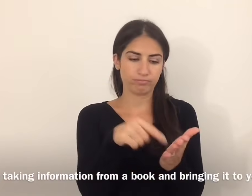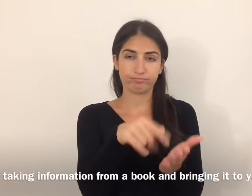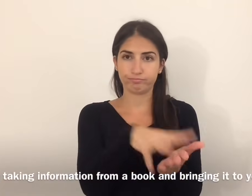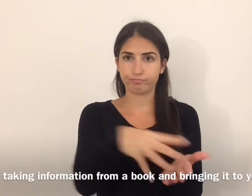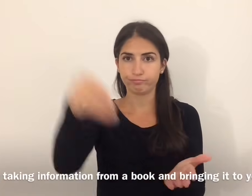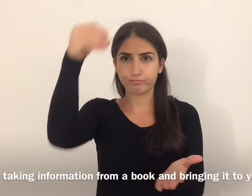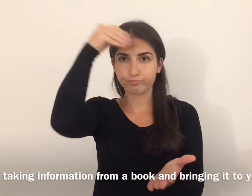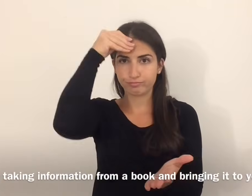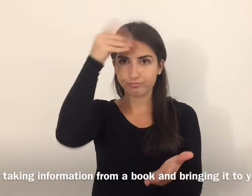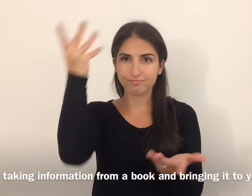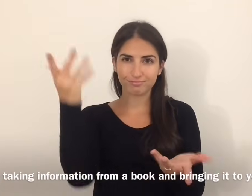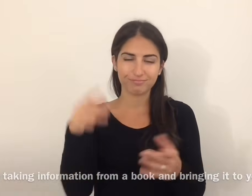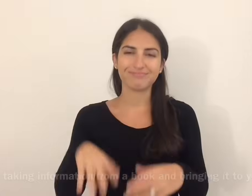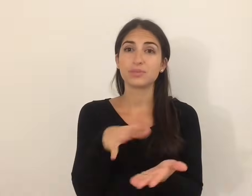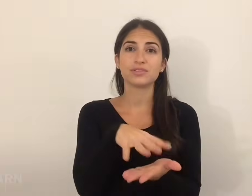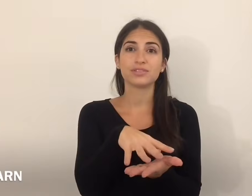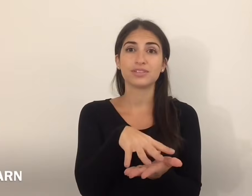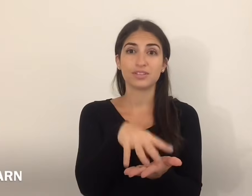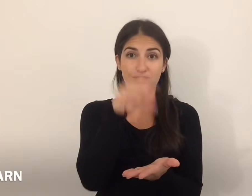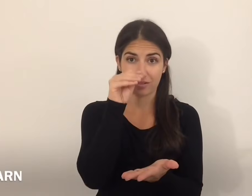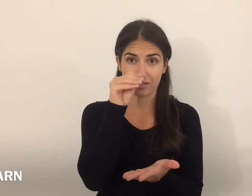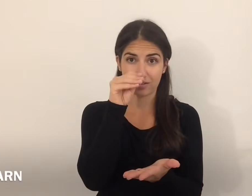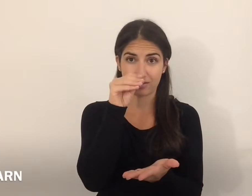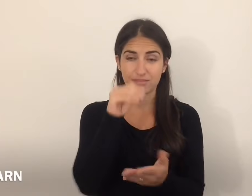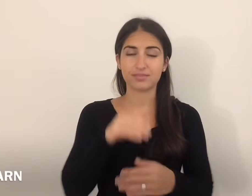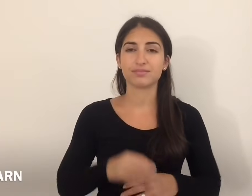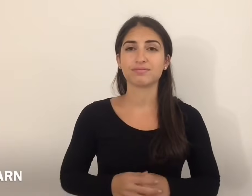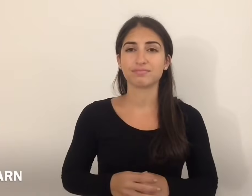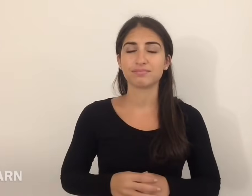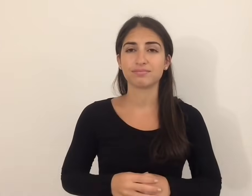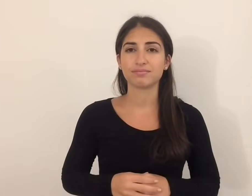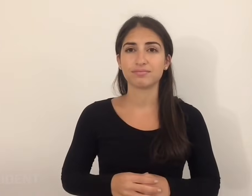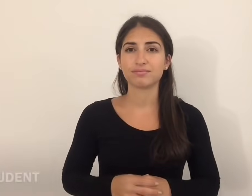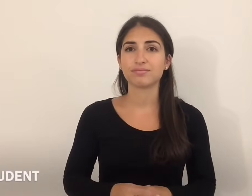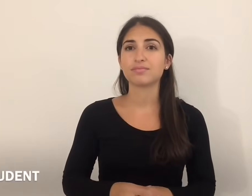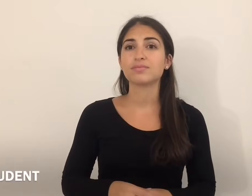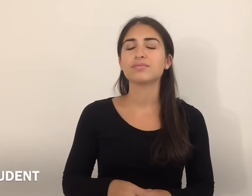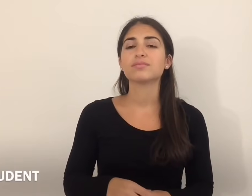It's like you're taking information from a book and putting it in your head. Learn.